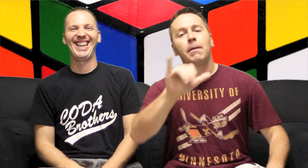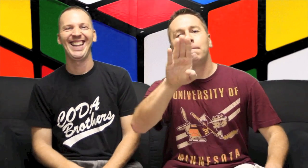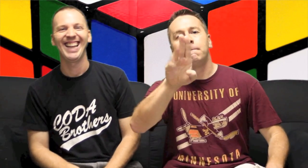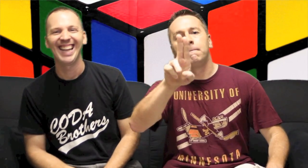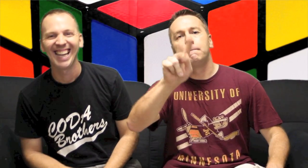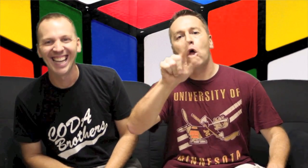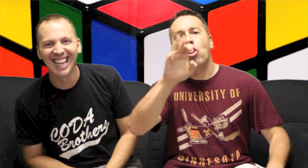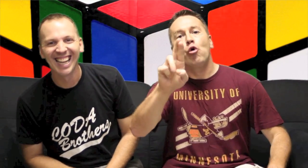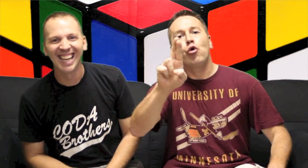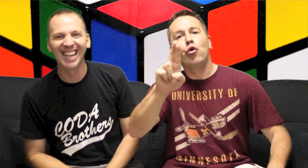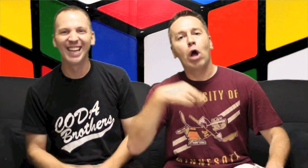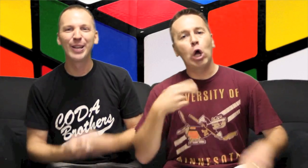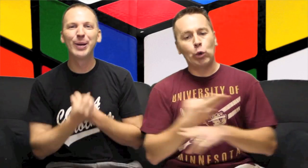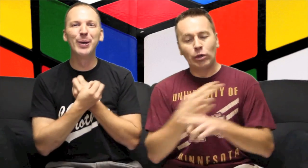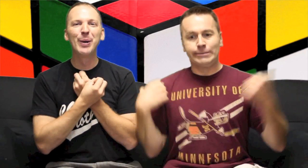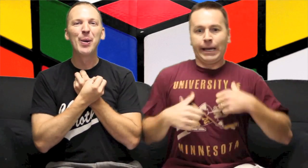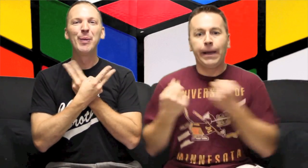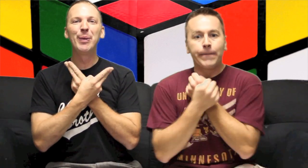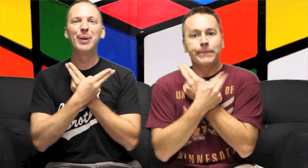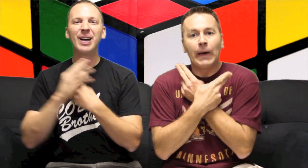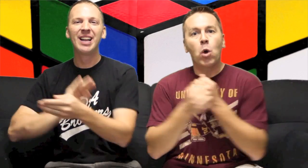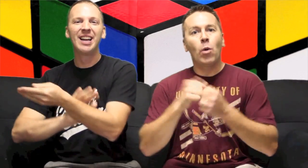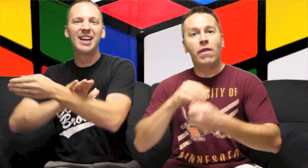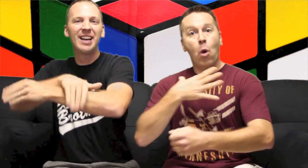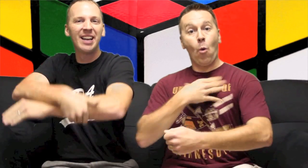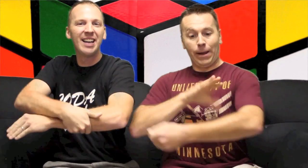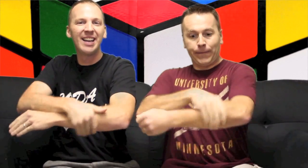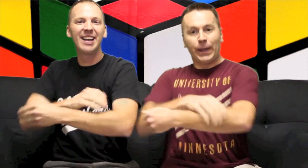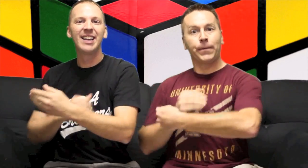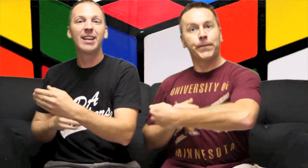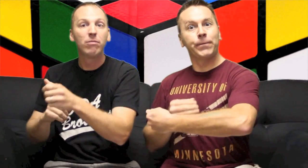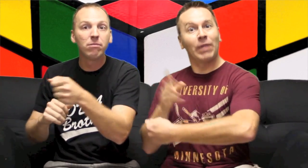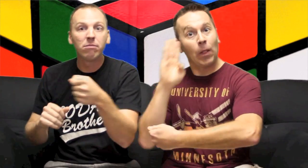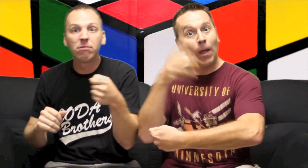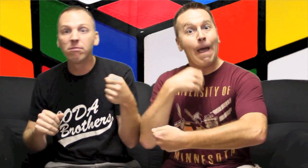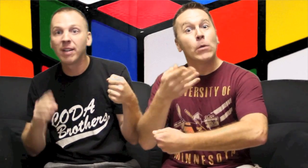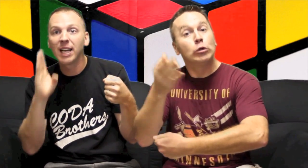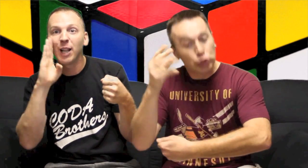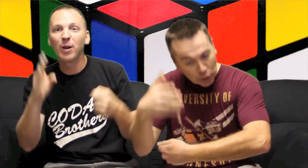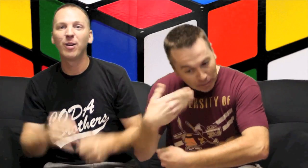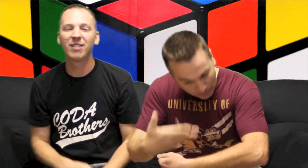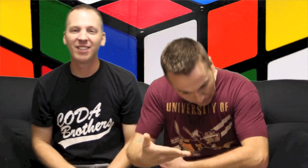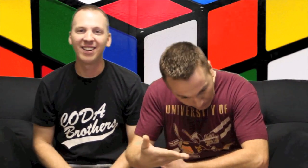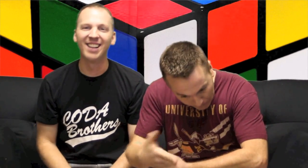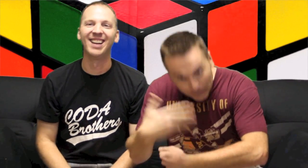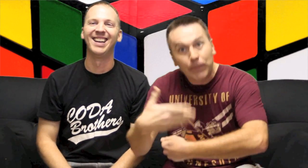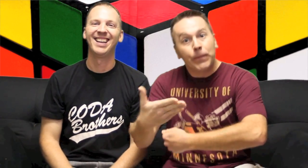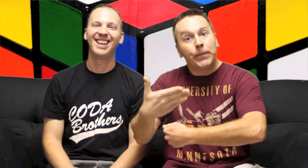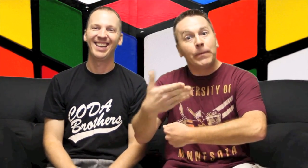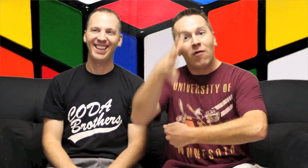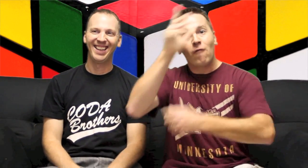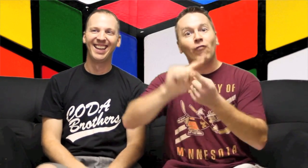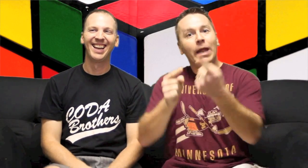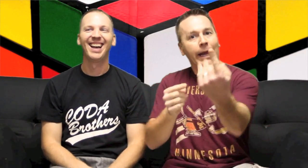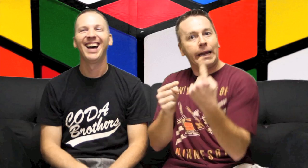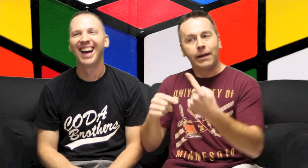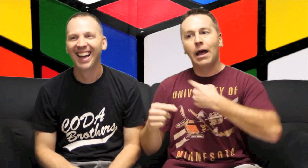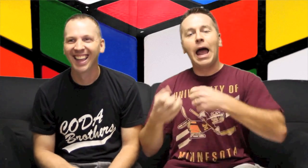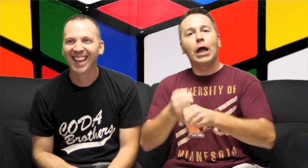a butler. You got to wear, a suit coat and a tie. tuxedo and a towel with a towel. I mean, hello, welcome to our home. And my dad's friends